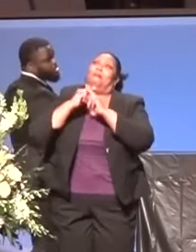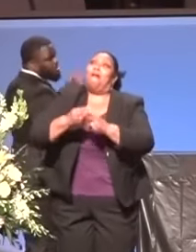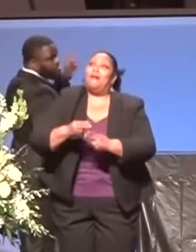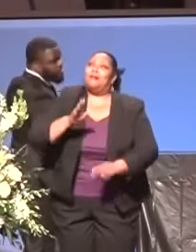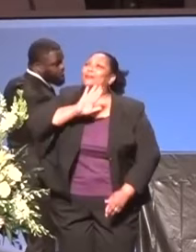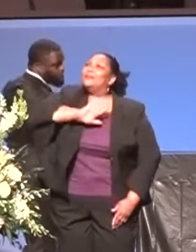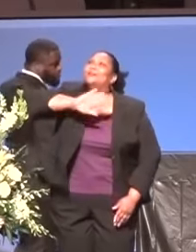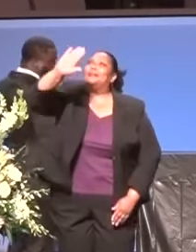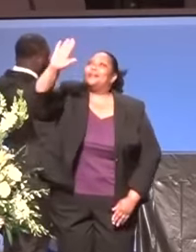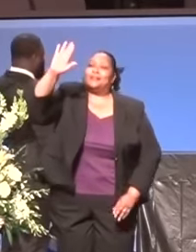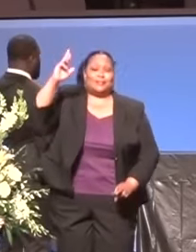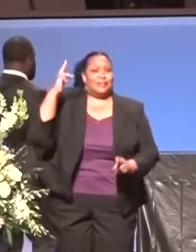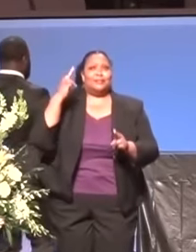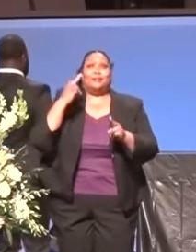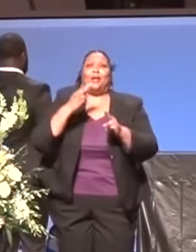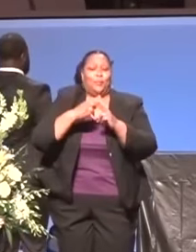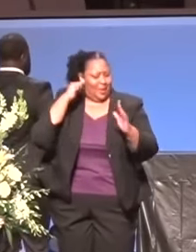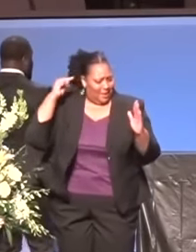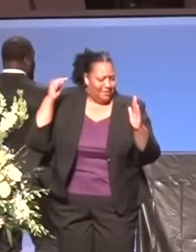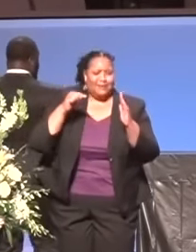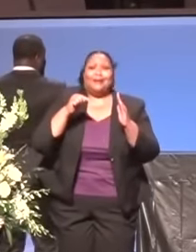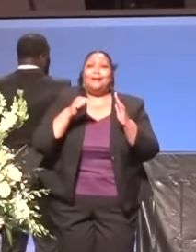Just call him.